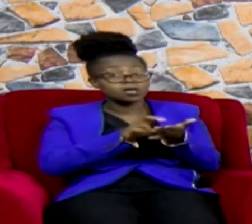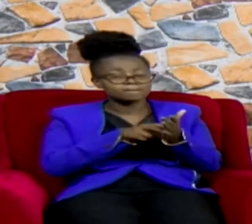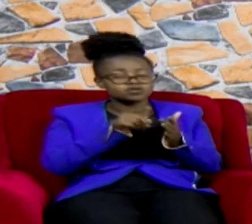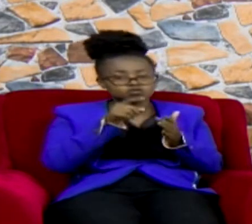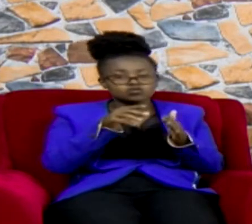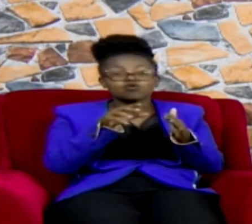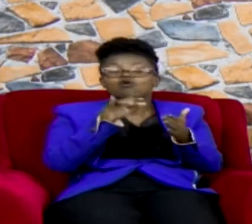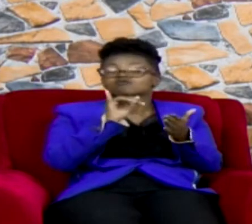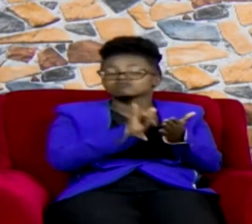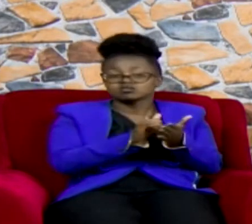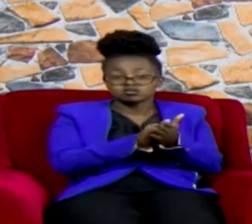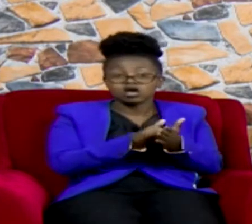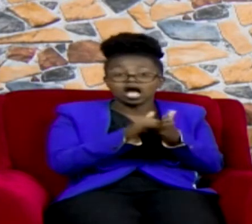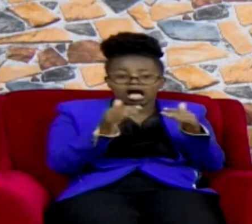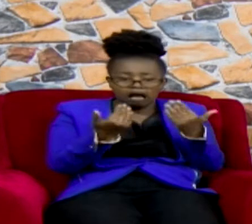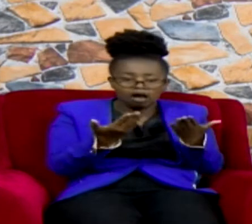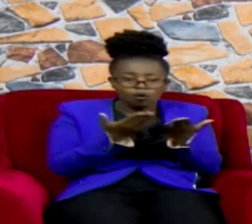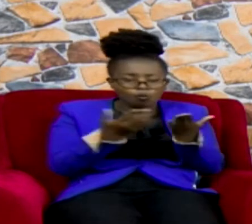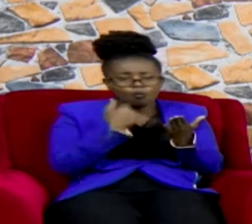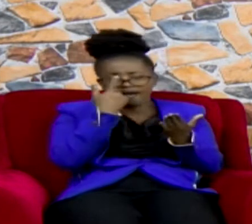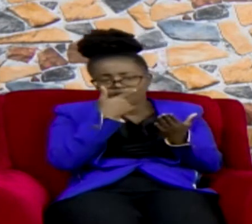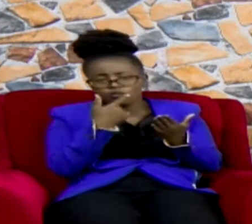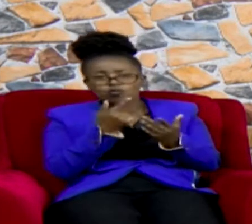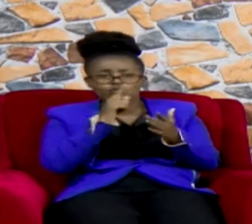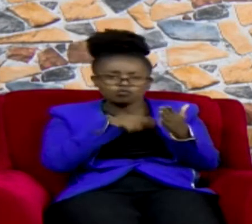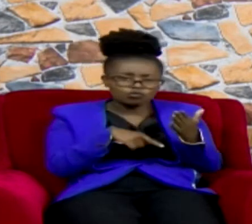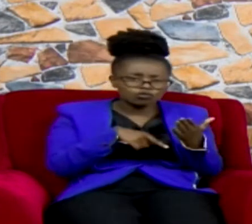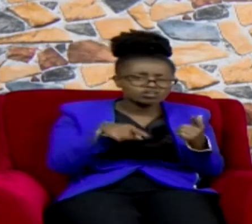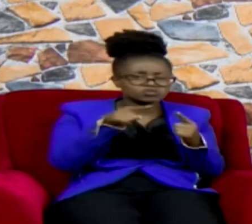those how, where, who, what,